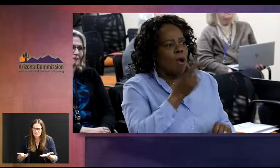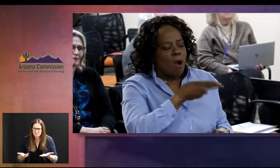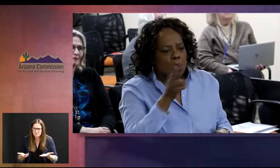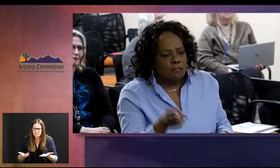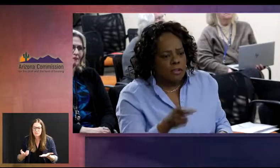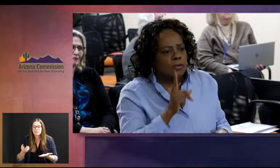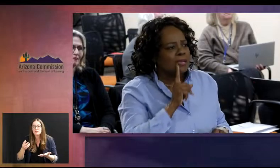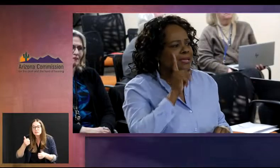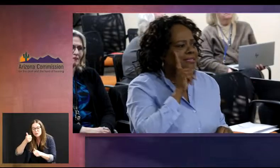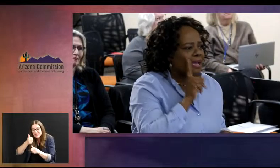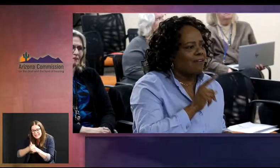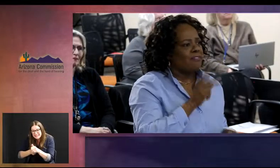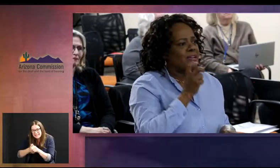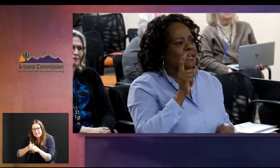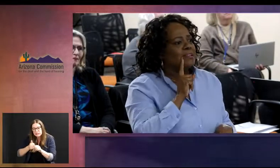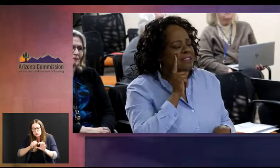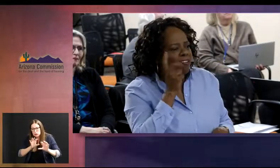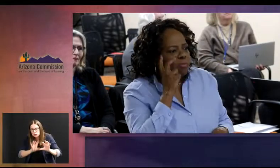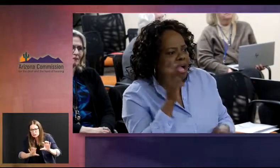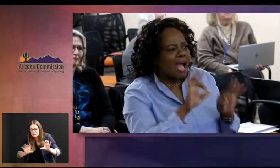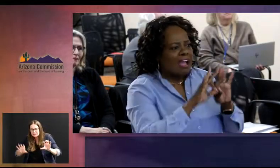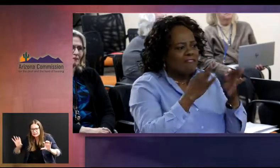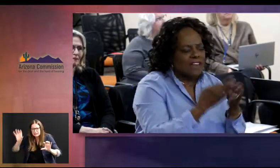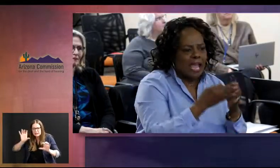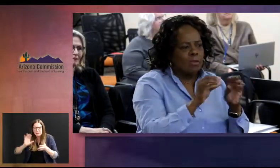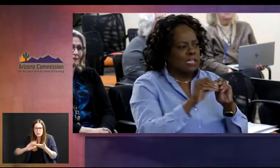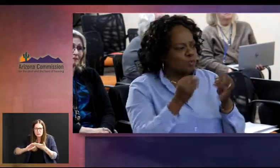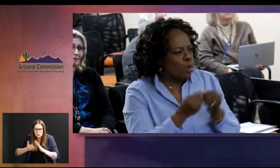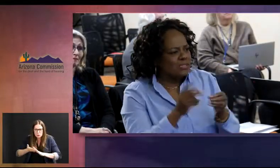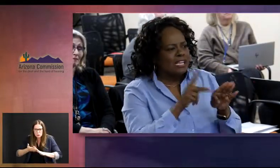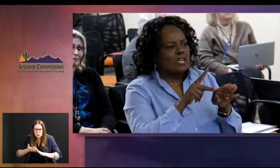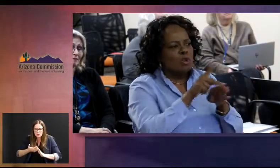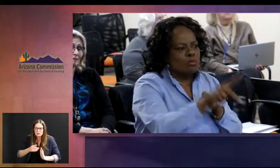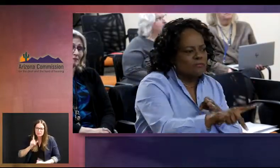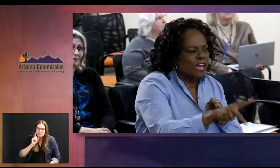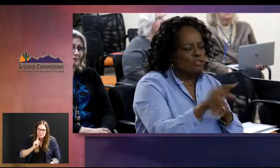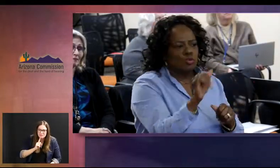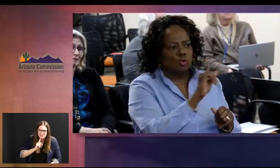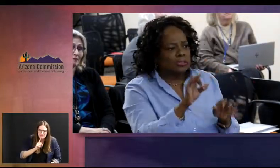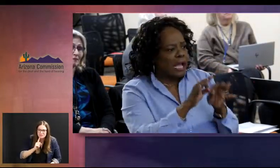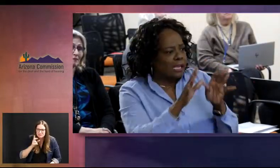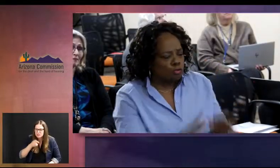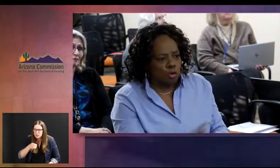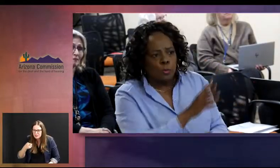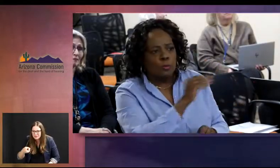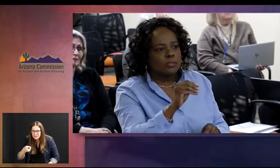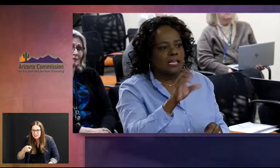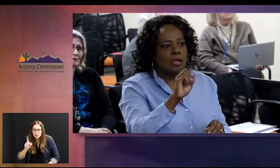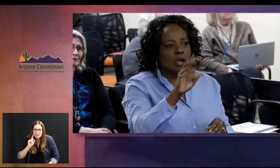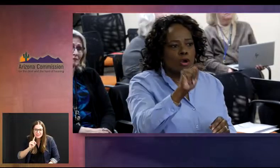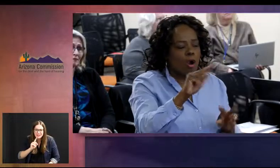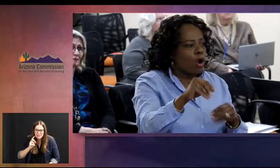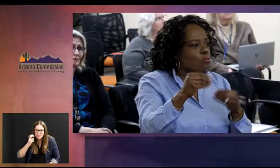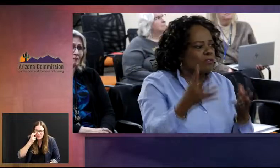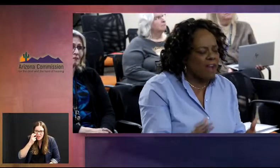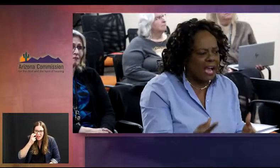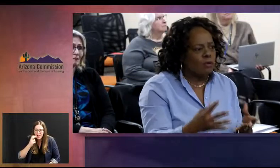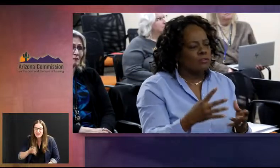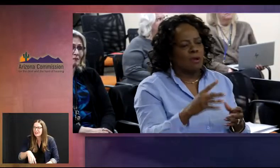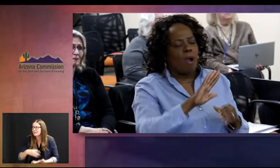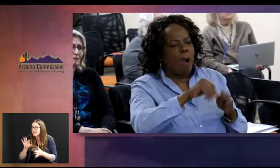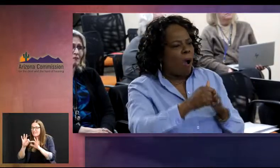For each of these communities, hard of hearing, deaf, and deaf-blind, families, organizations,